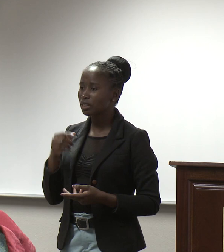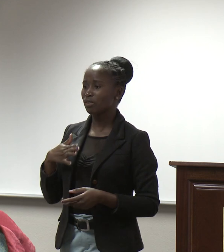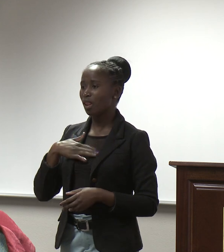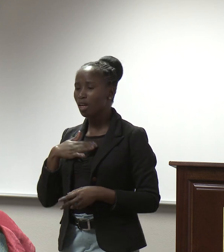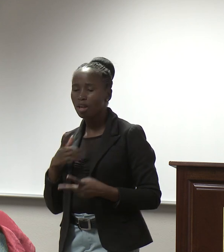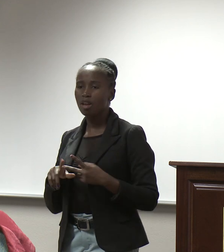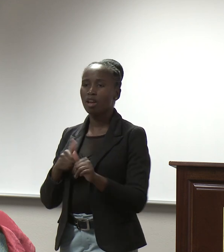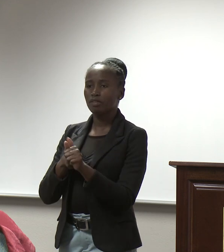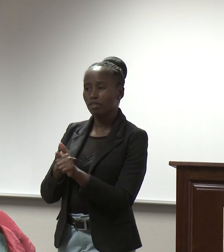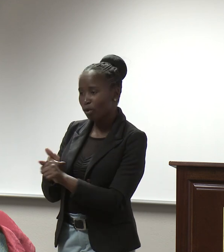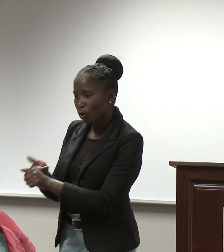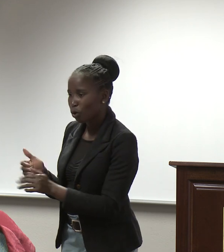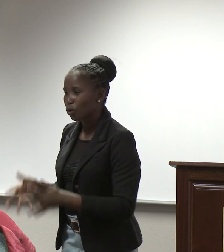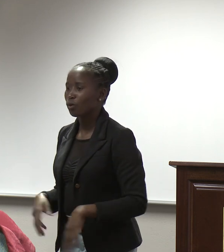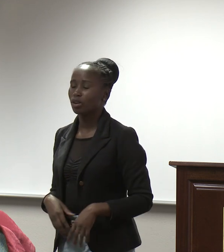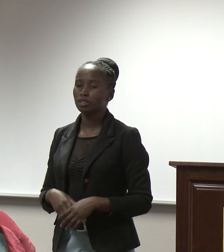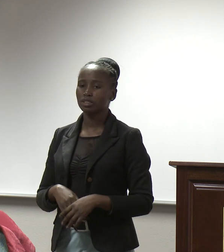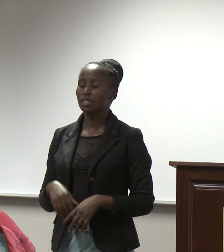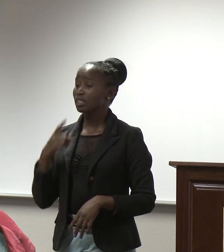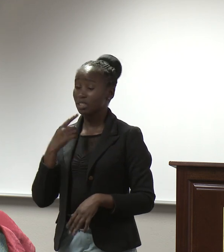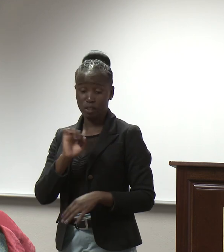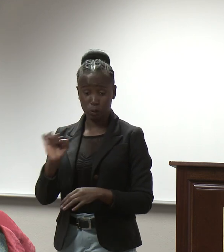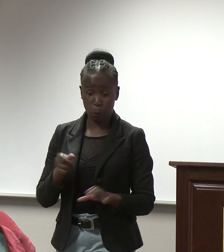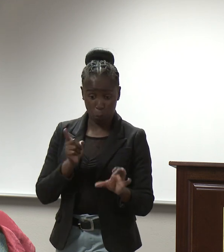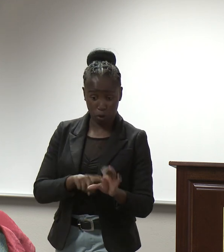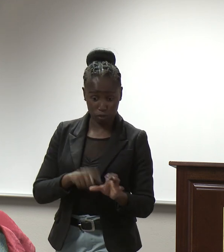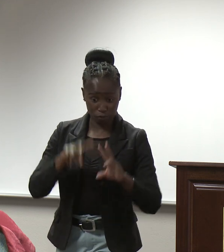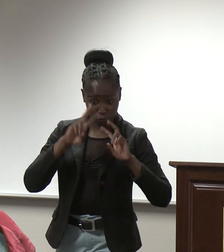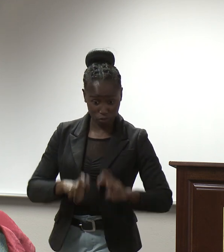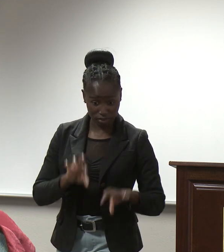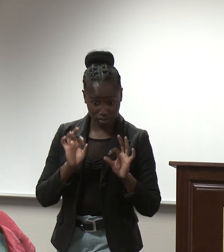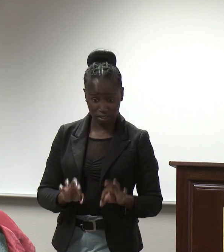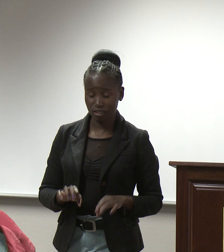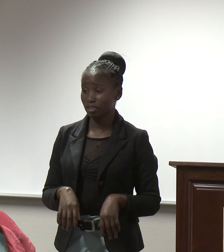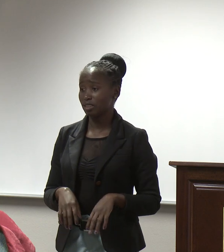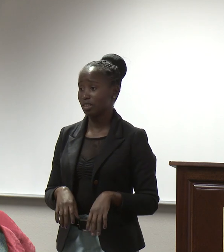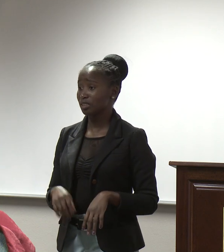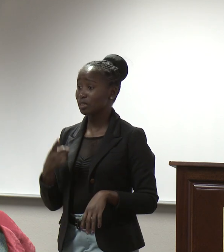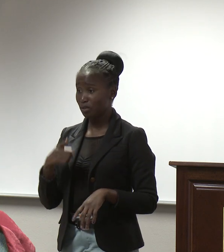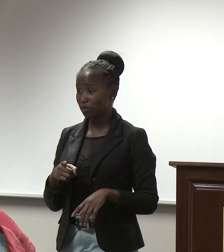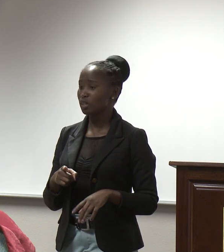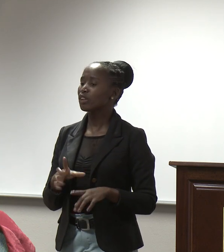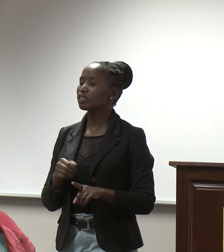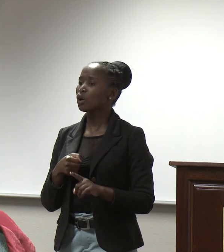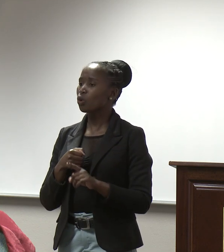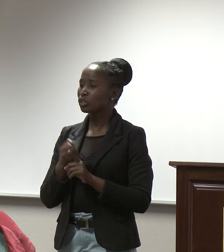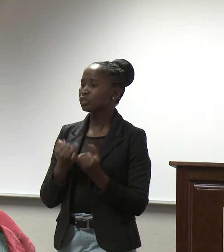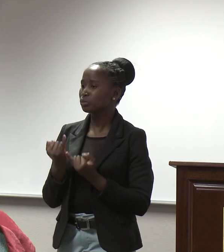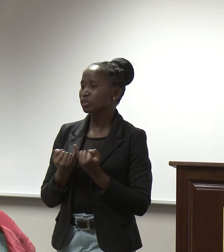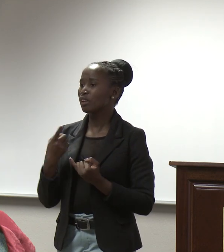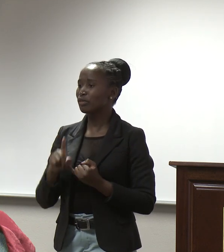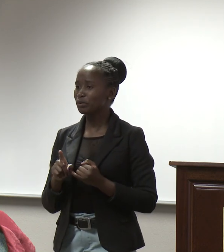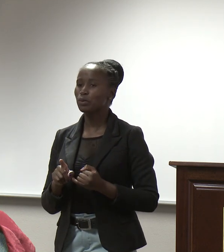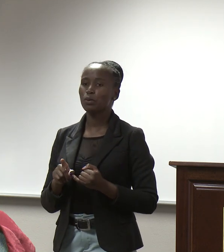followers. That is to say, the quality of research is a contest for virality. Your test became